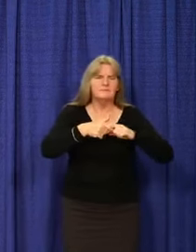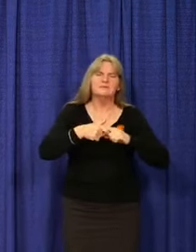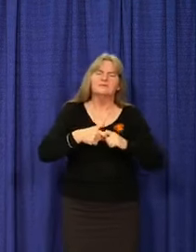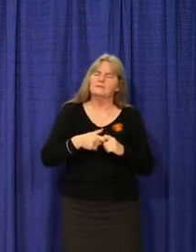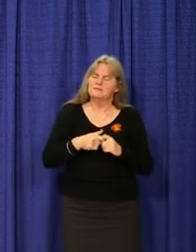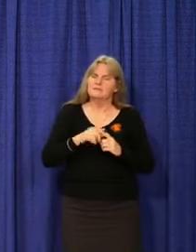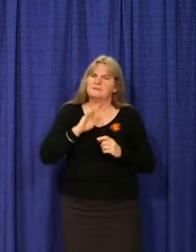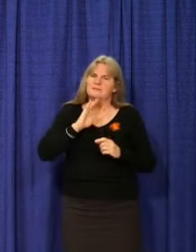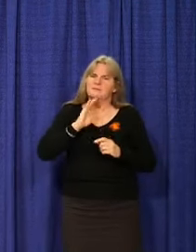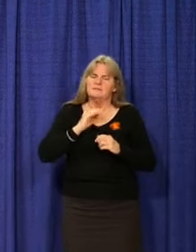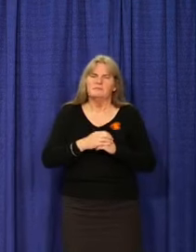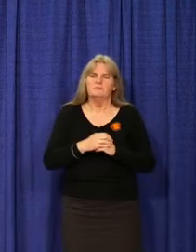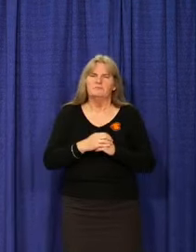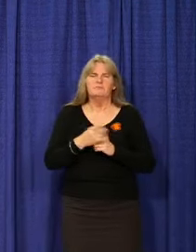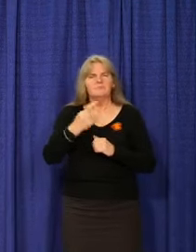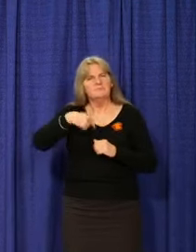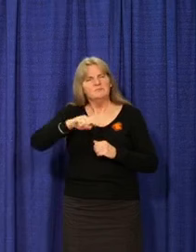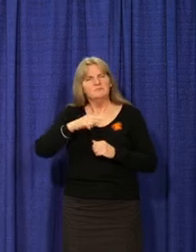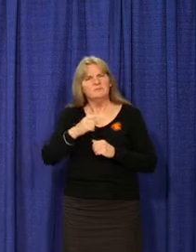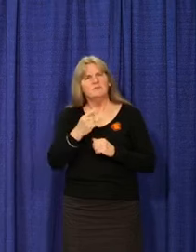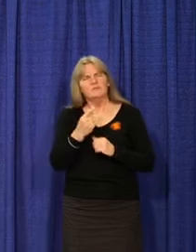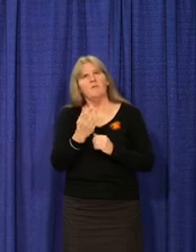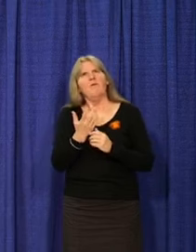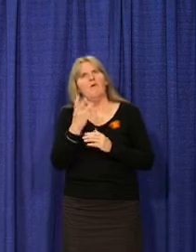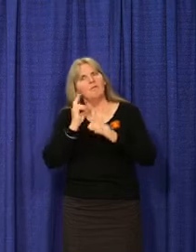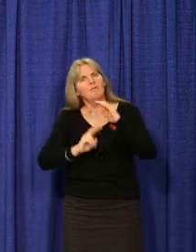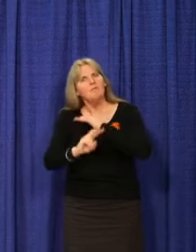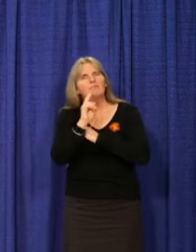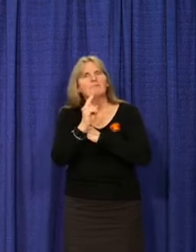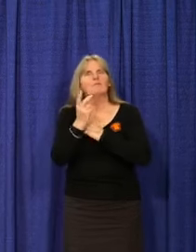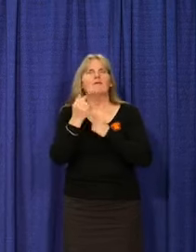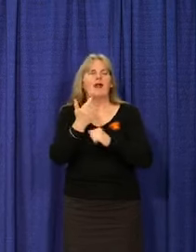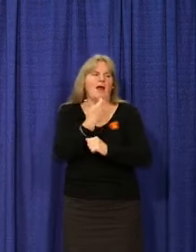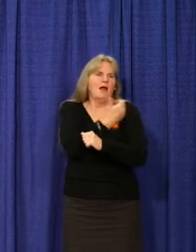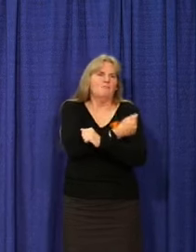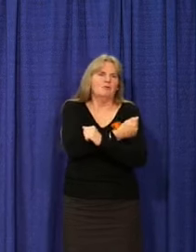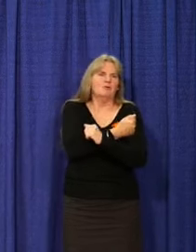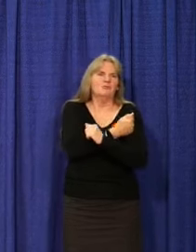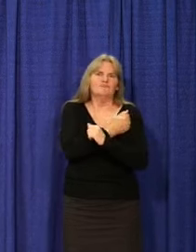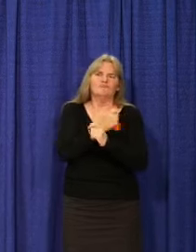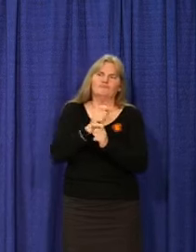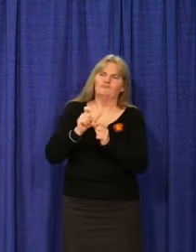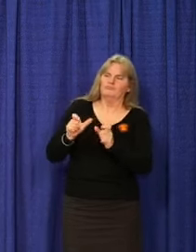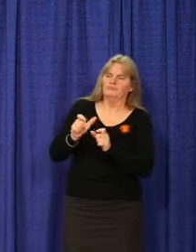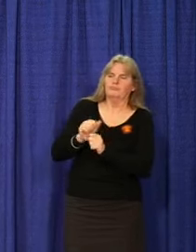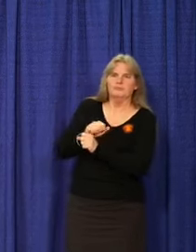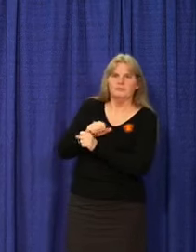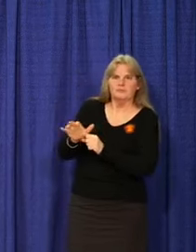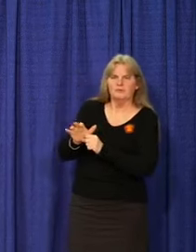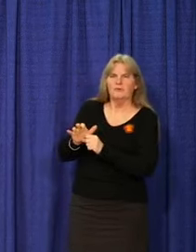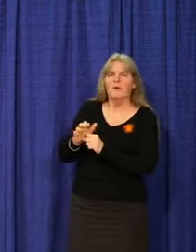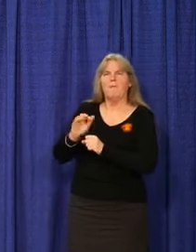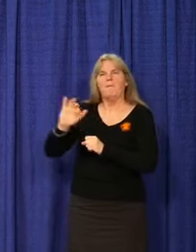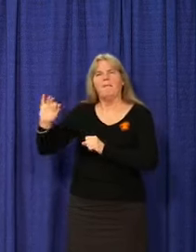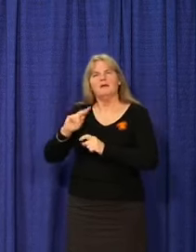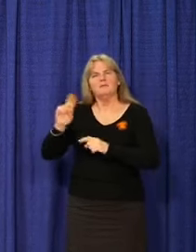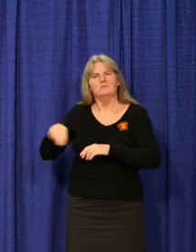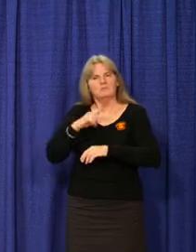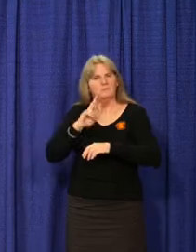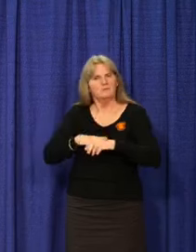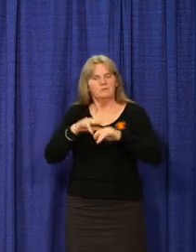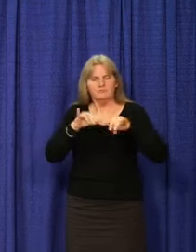We're all anxious to find out when there will be a vaccine or treatment that might allow us to return to more